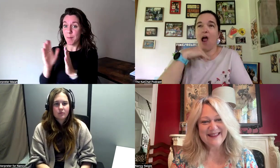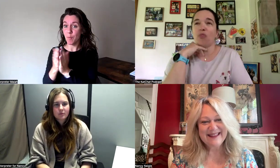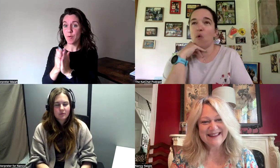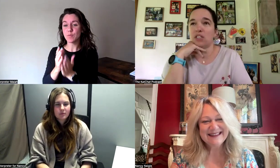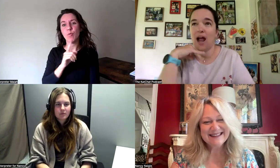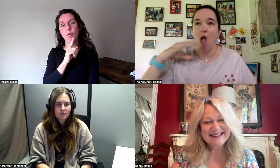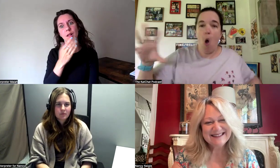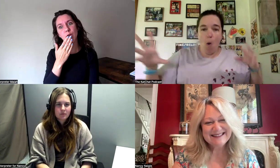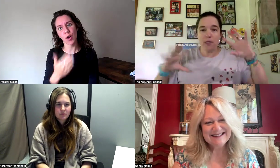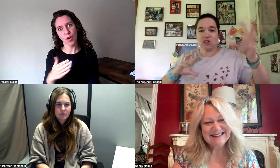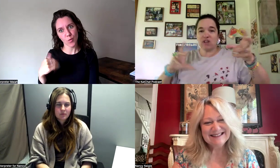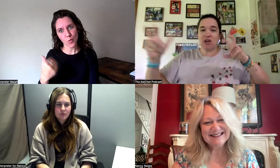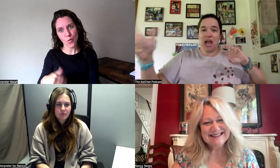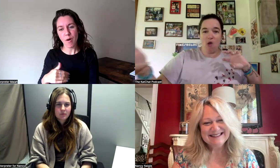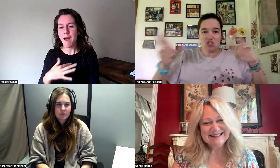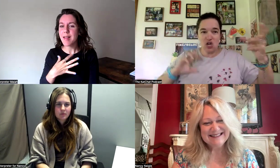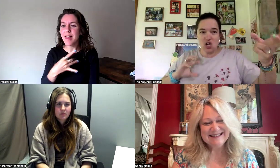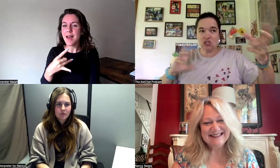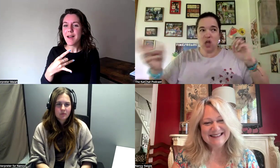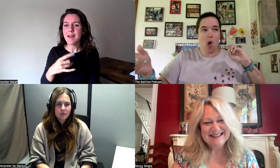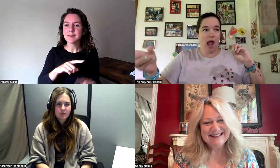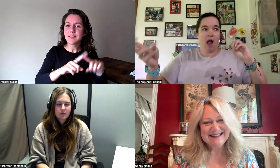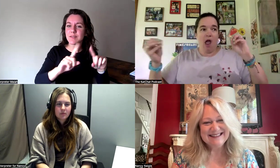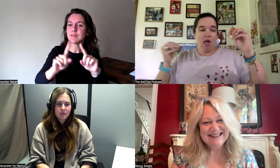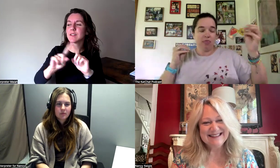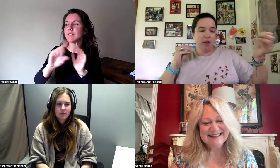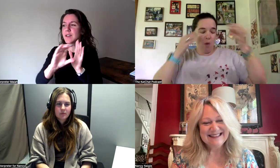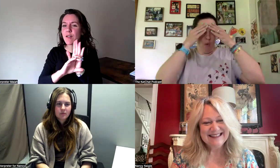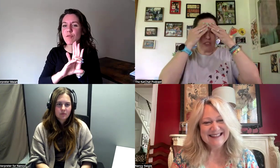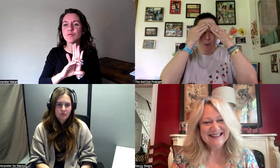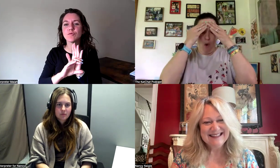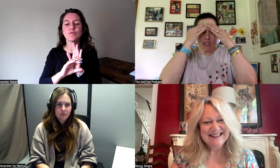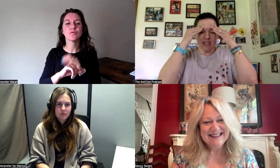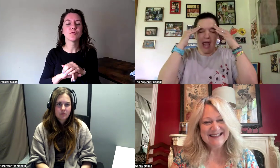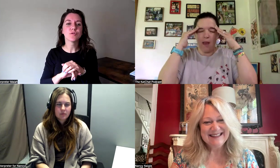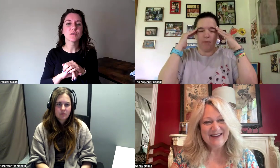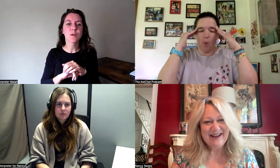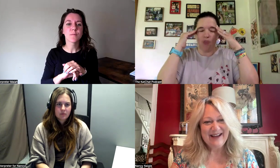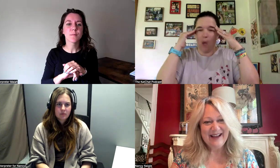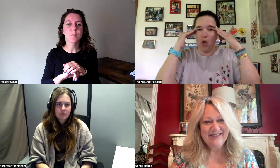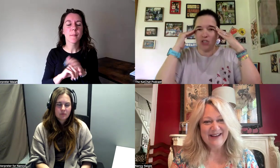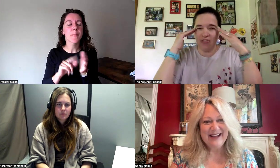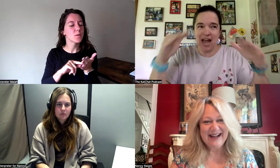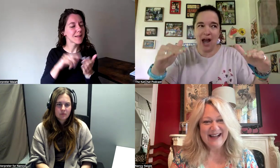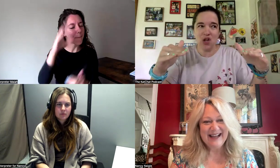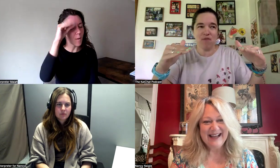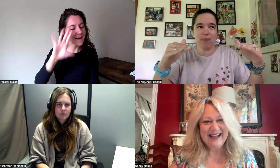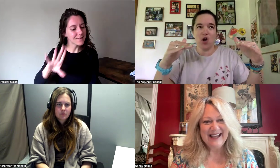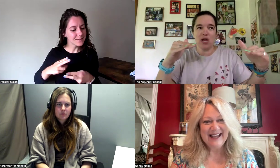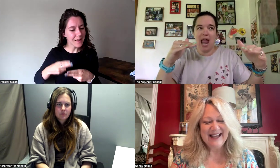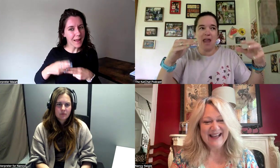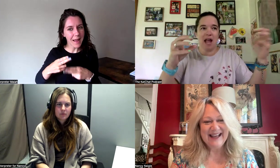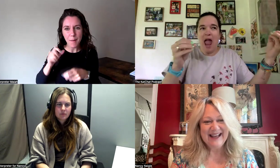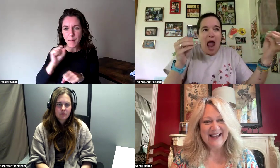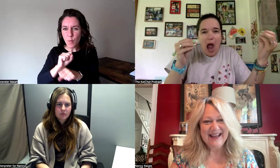liked how there was like a whole bunch of different characters, like what was the boy's name? The one that worked at the diner from